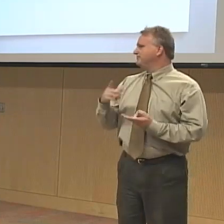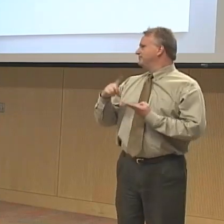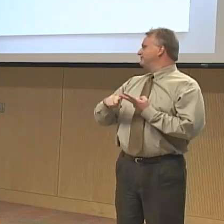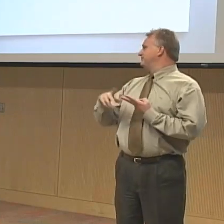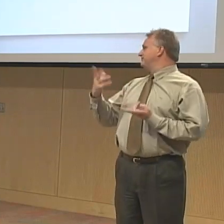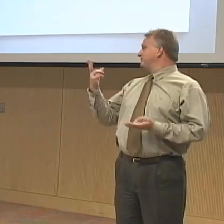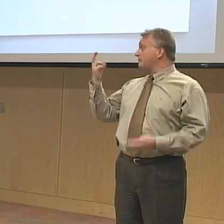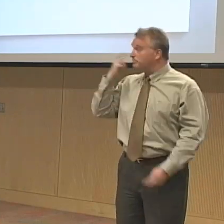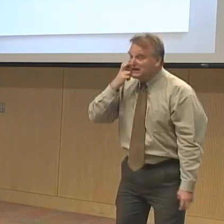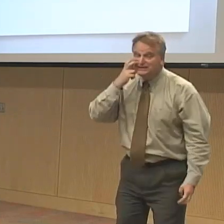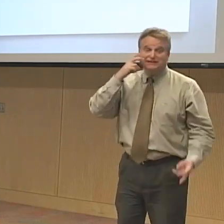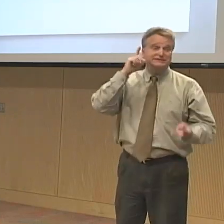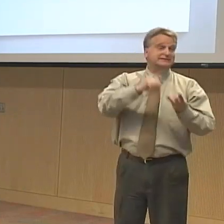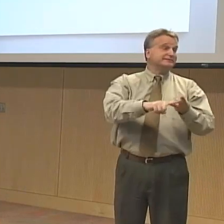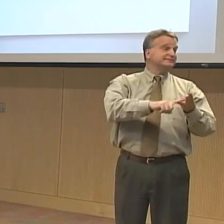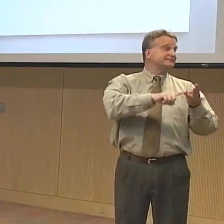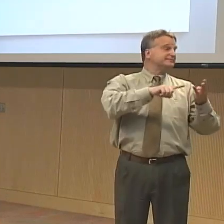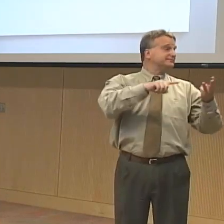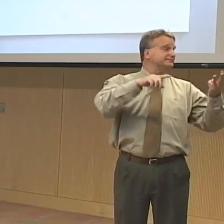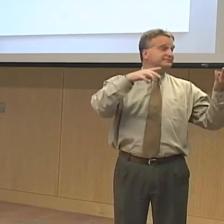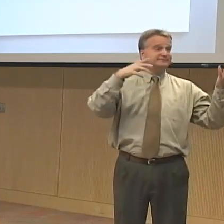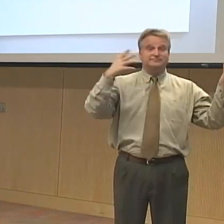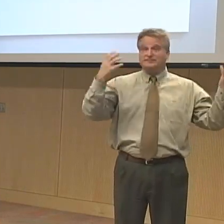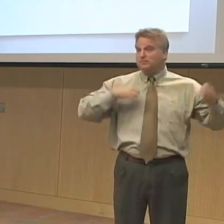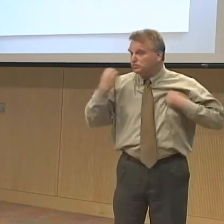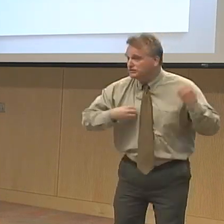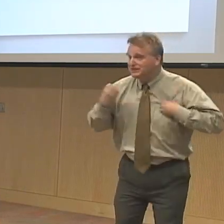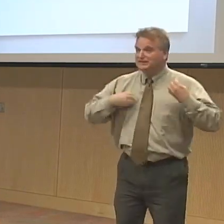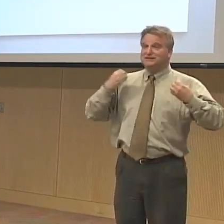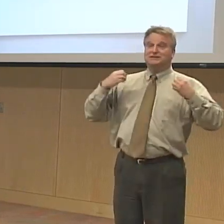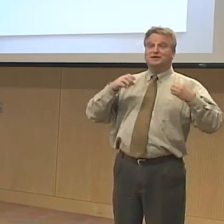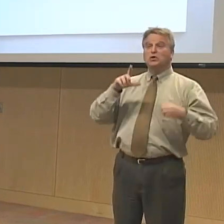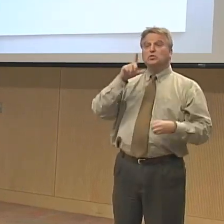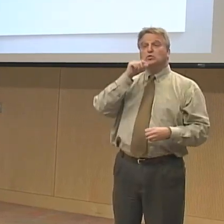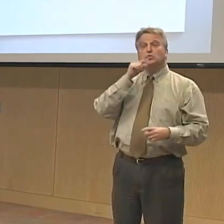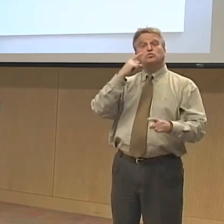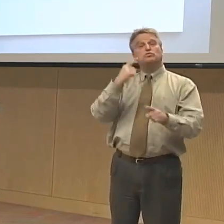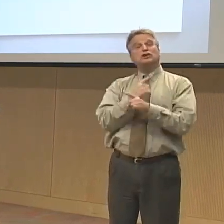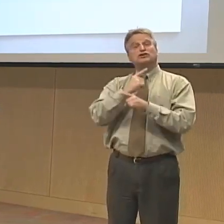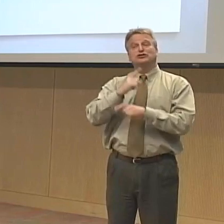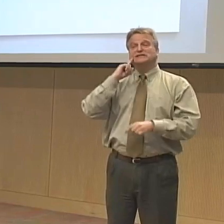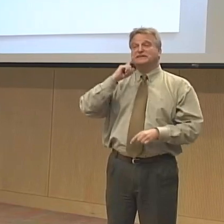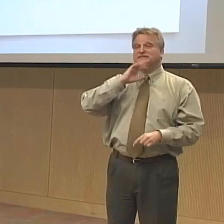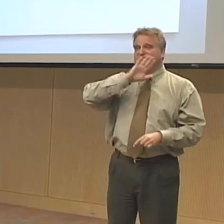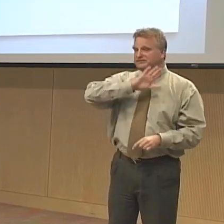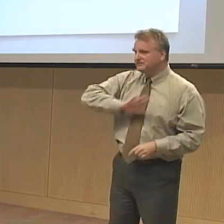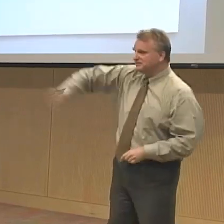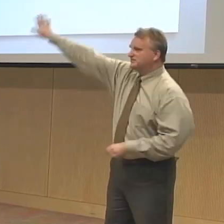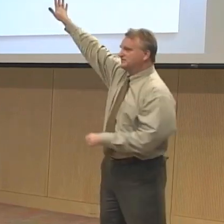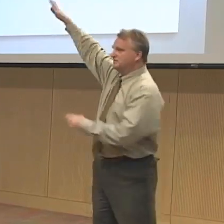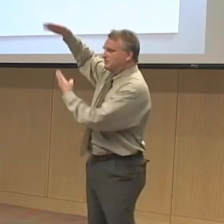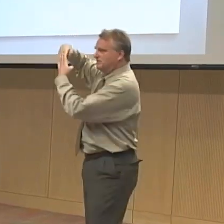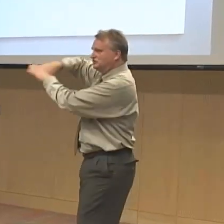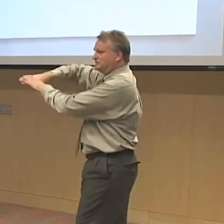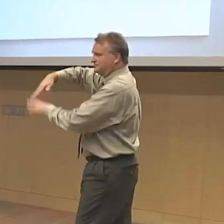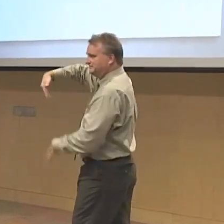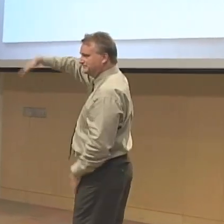including blindness, emotionally disturbed. Your average deaf person will be